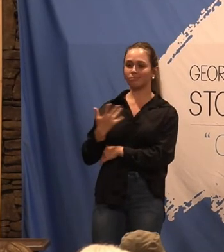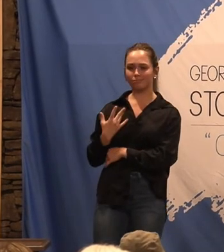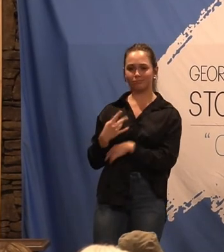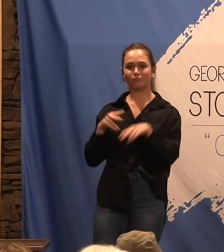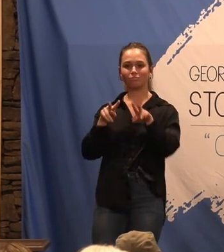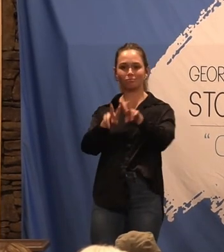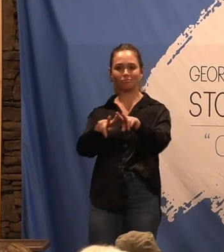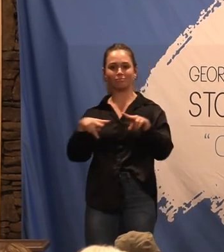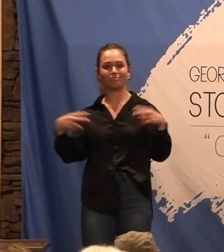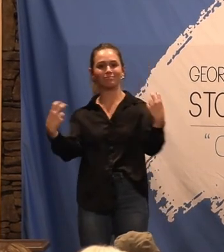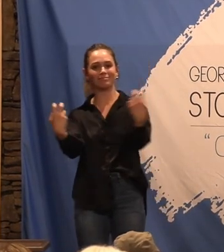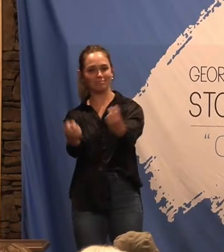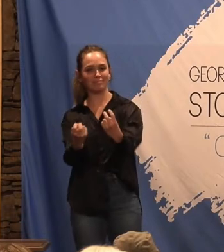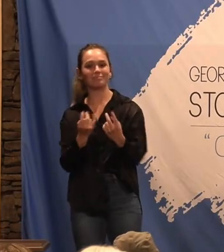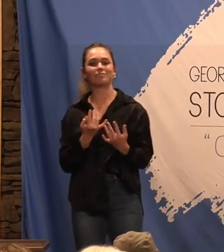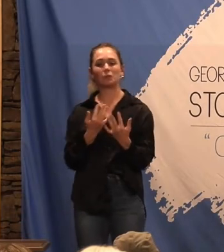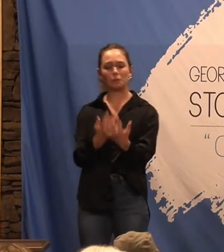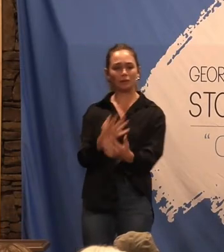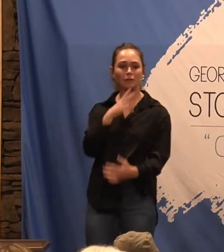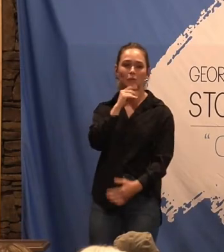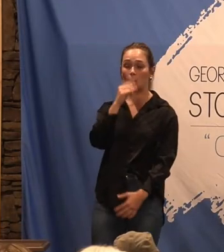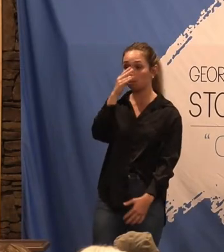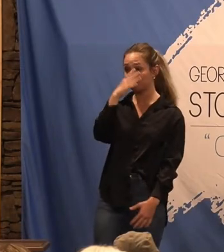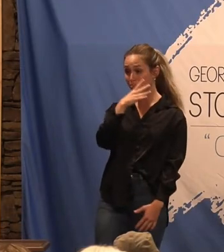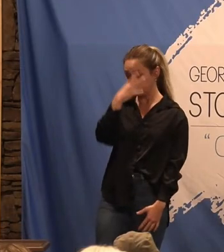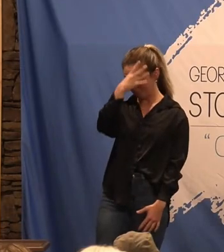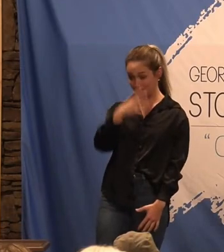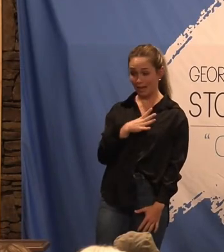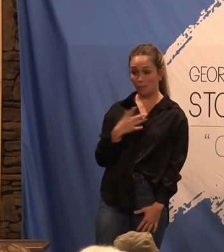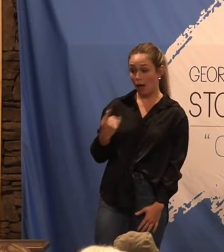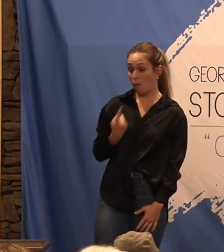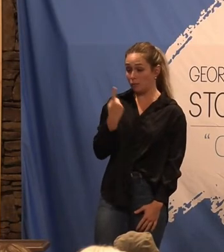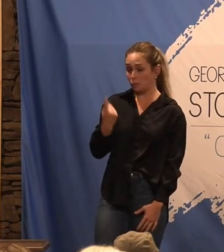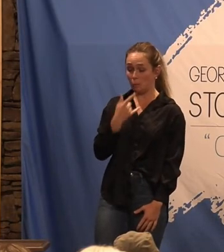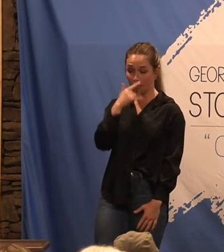around a fire with those old men when I was a kid.